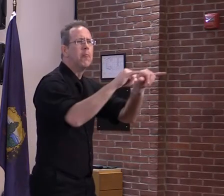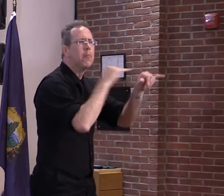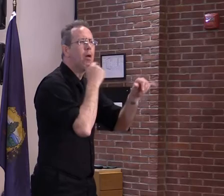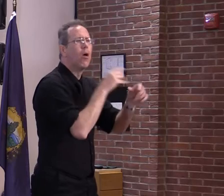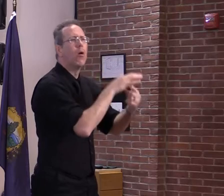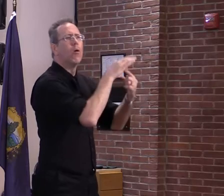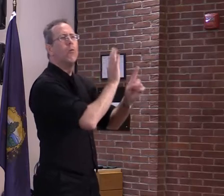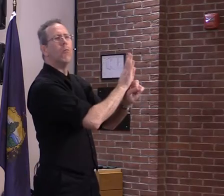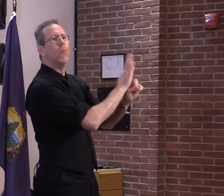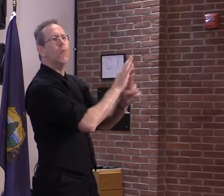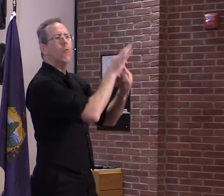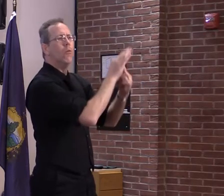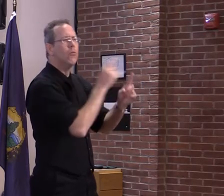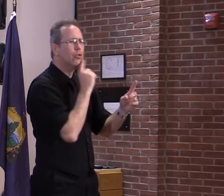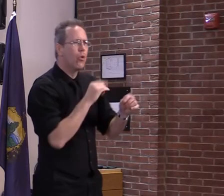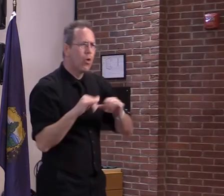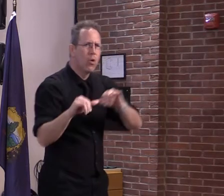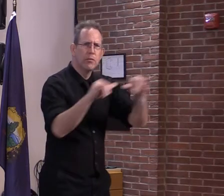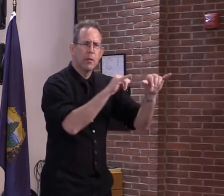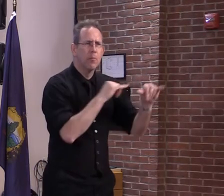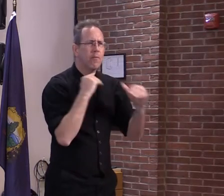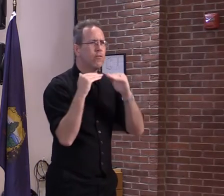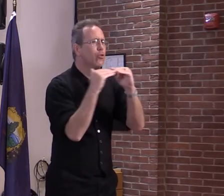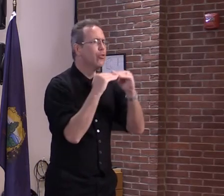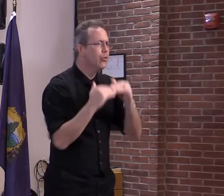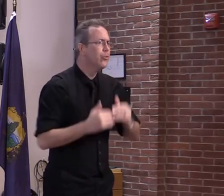and regulations that everyday Vermonters have to. Sure.